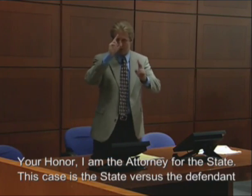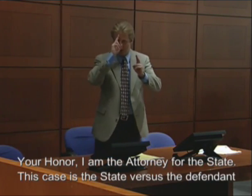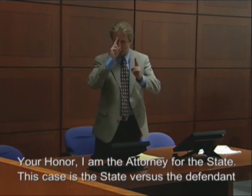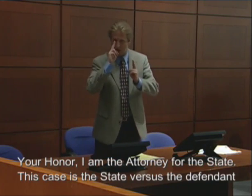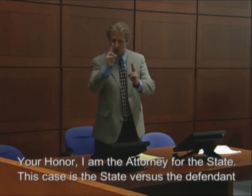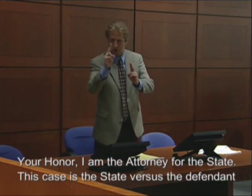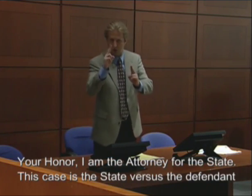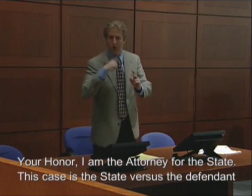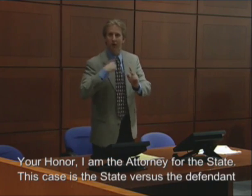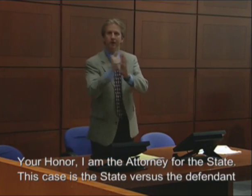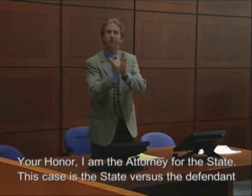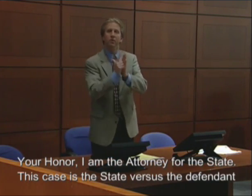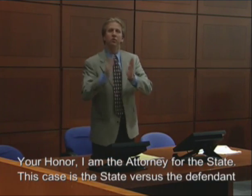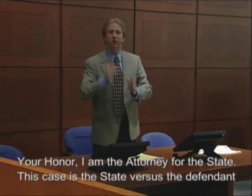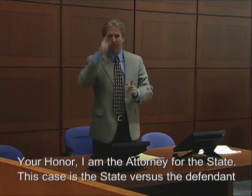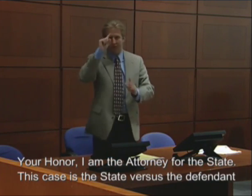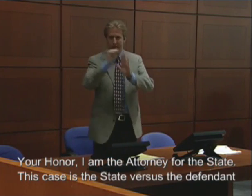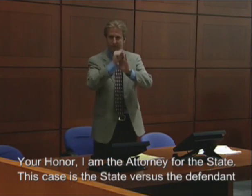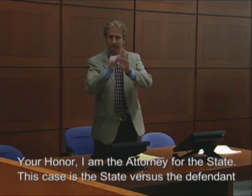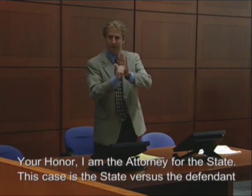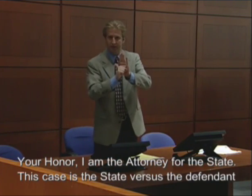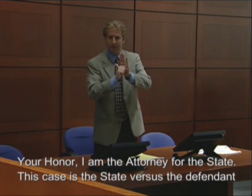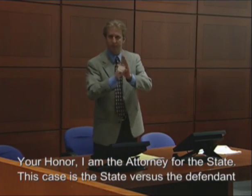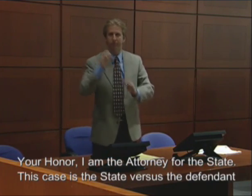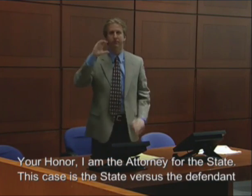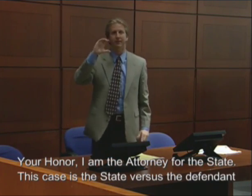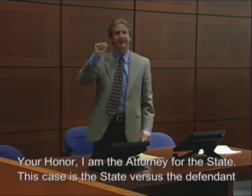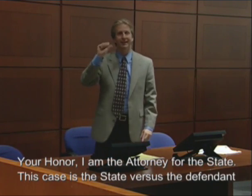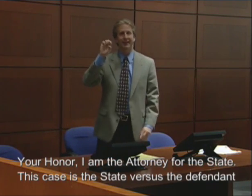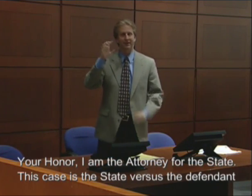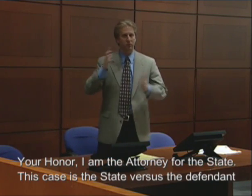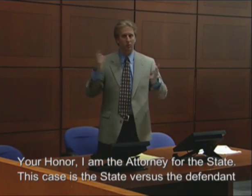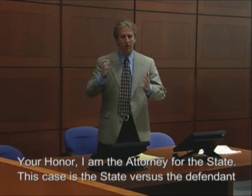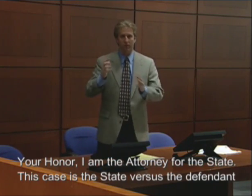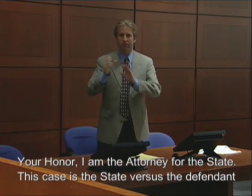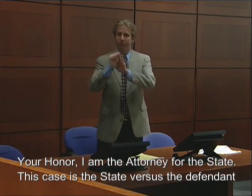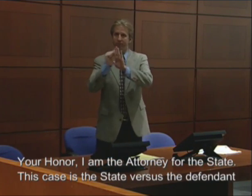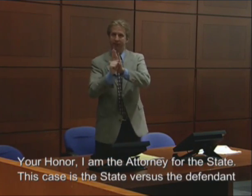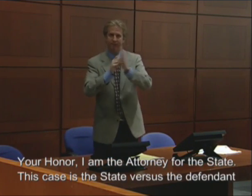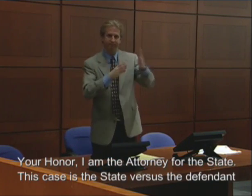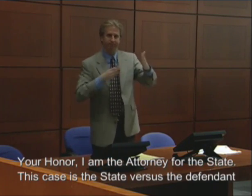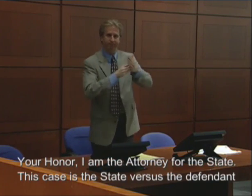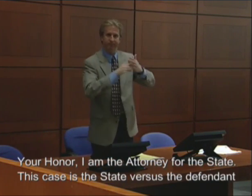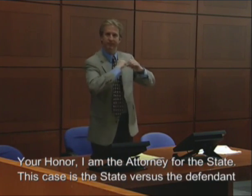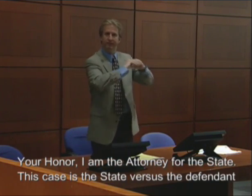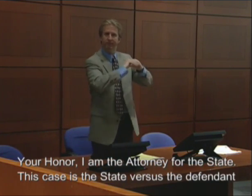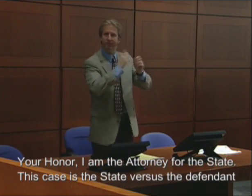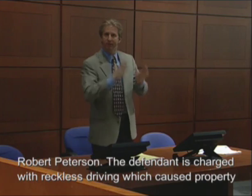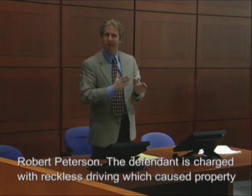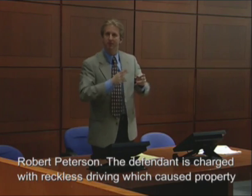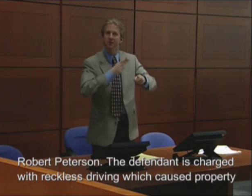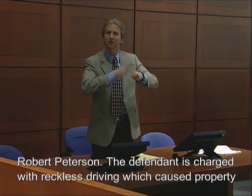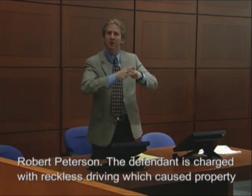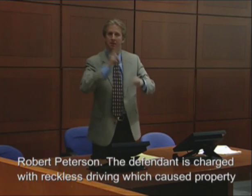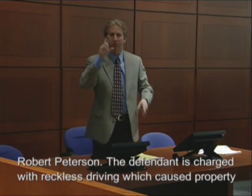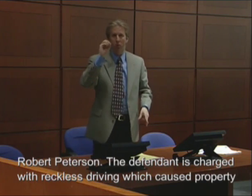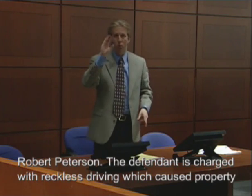Your Honor, I am the attorney for the state. This case is the state versus the defendant, Robert Peterson.